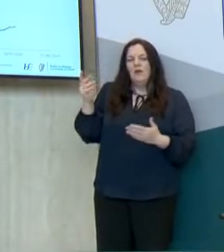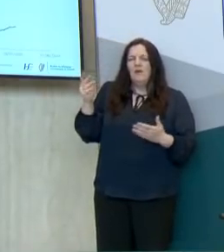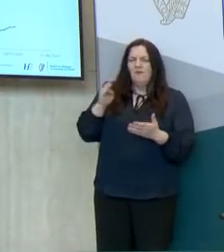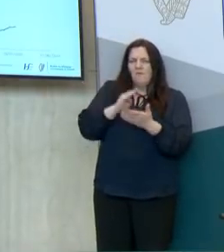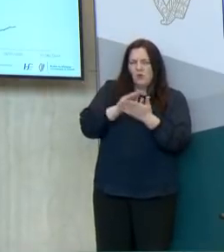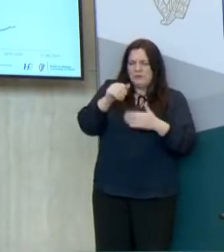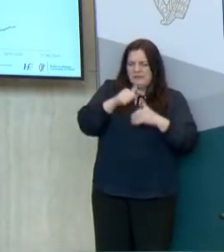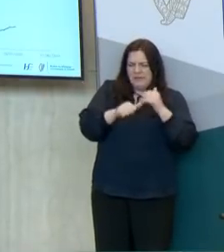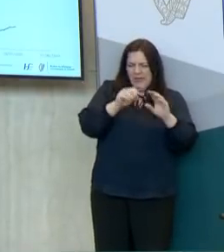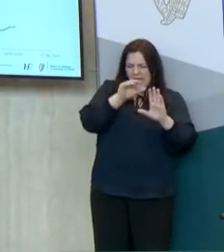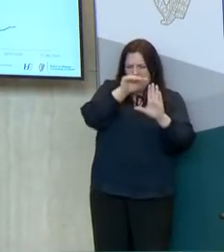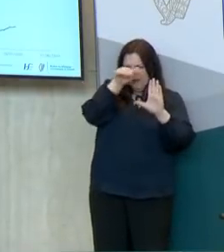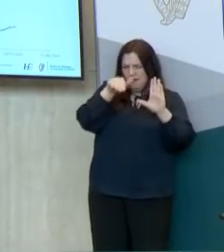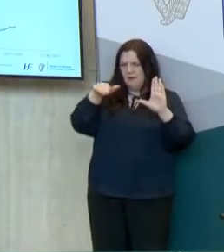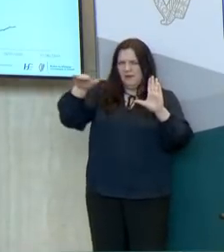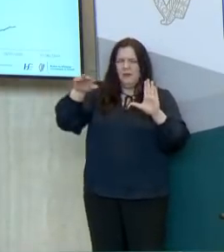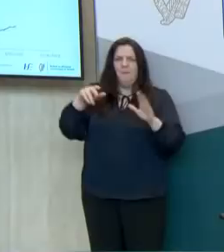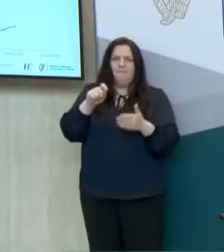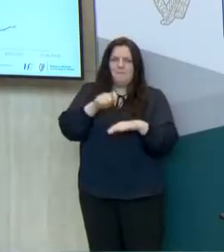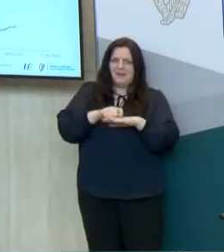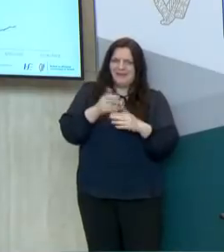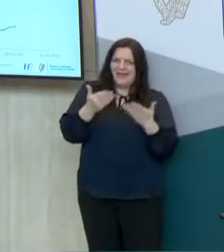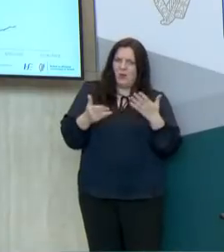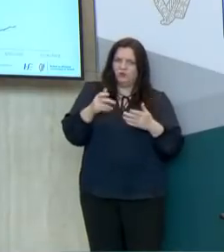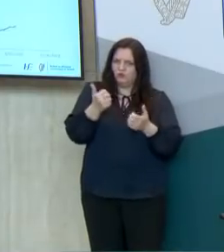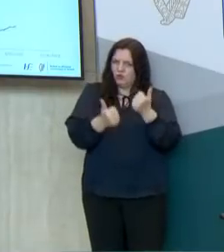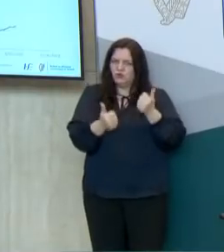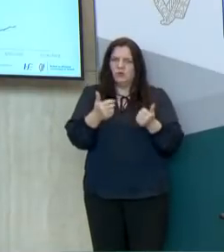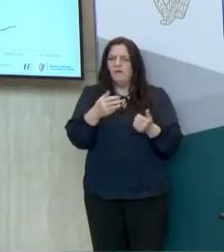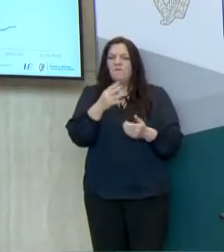indication of the level of active infection in the population,